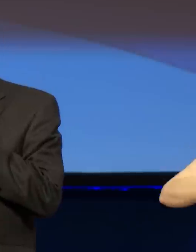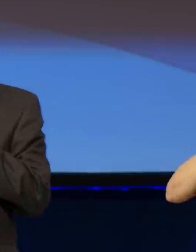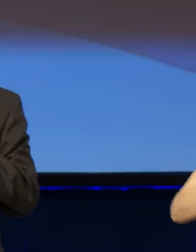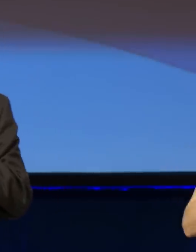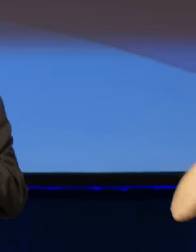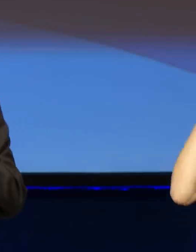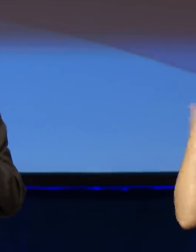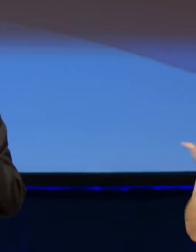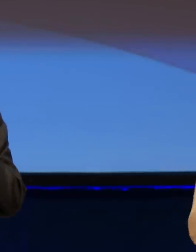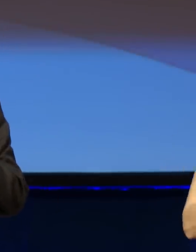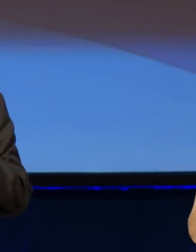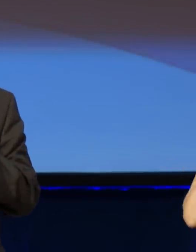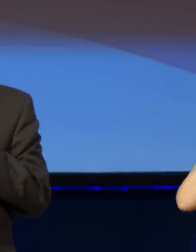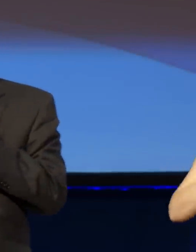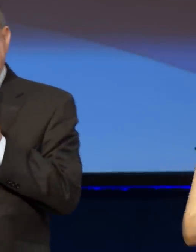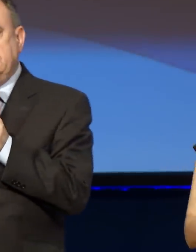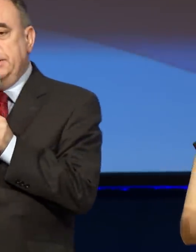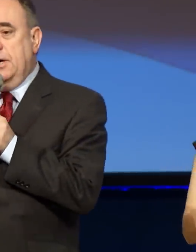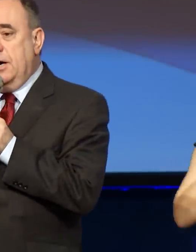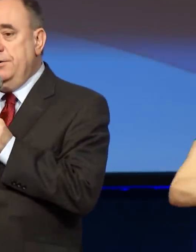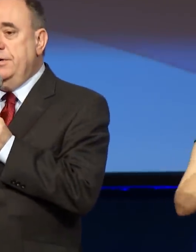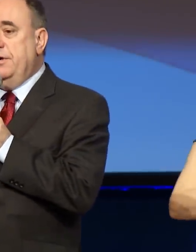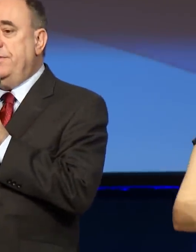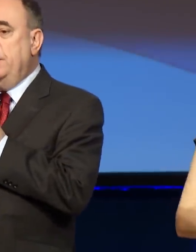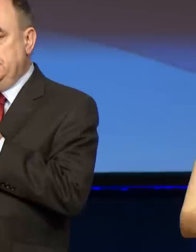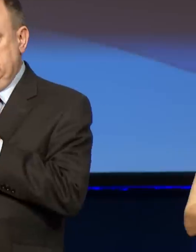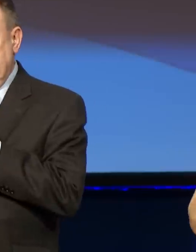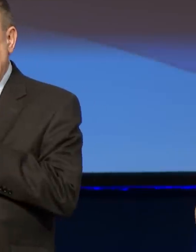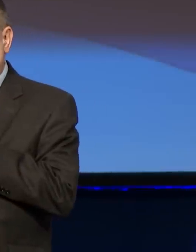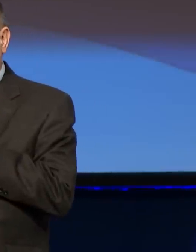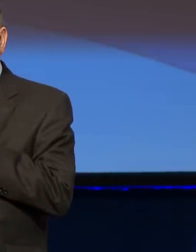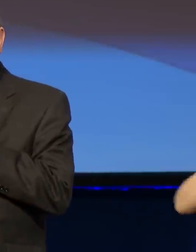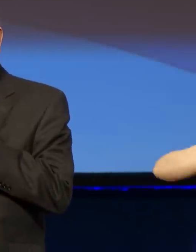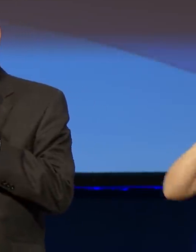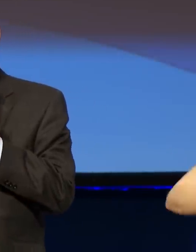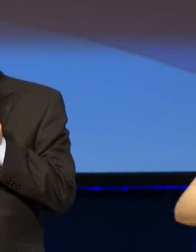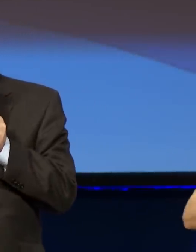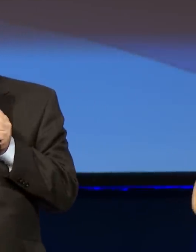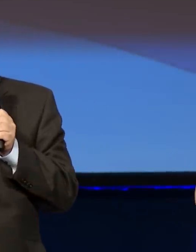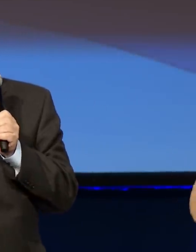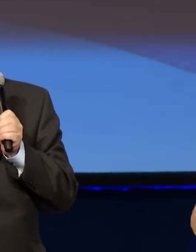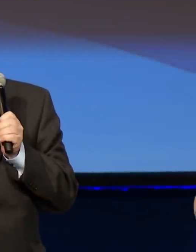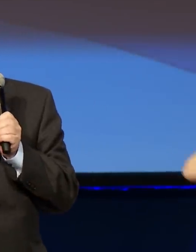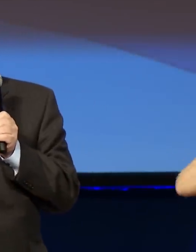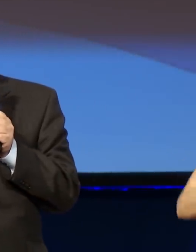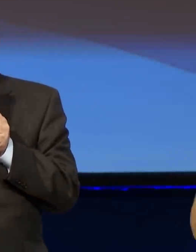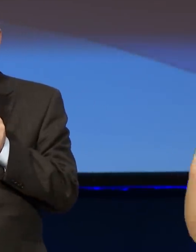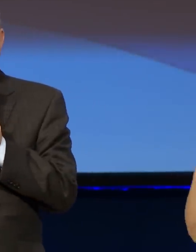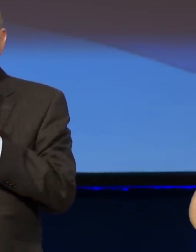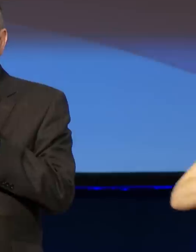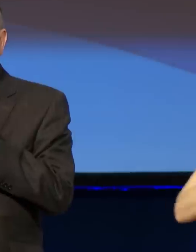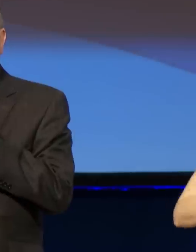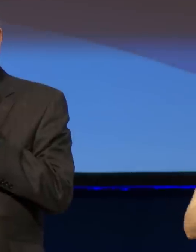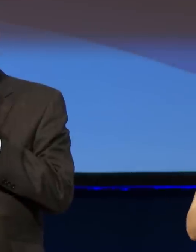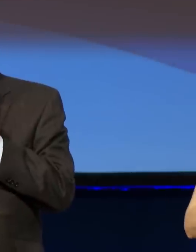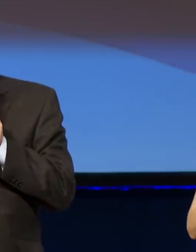And we thought, ho, ho, ho. We printed 100,000 of these bloody leaflets. And